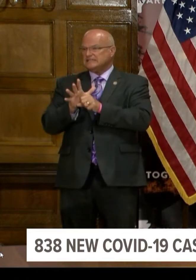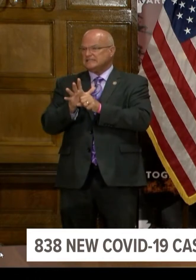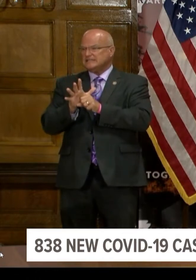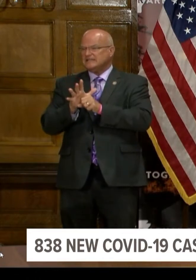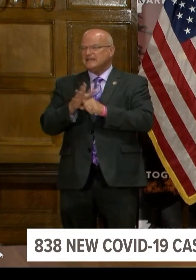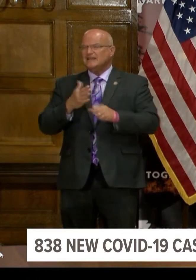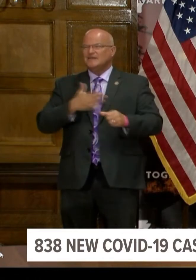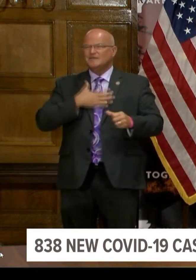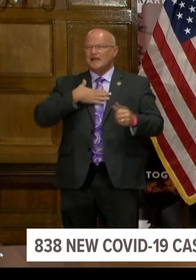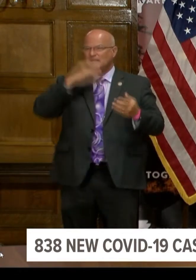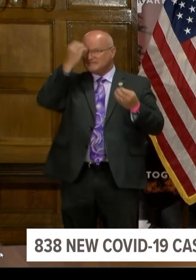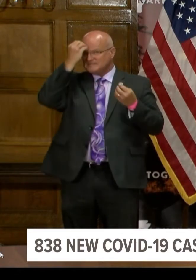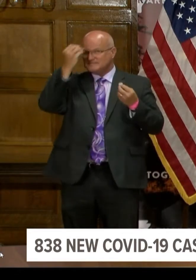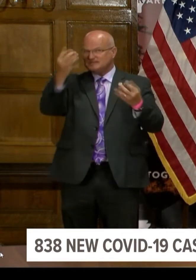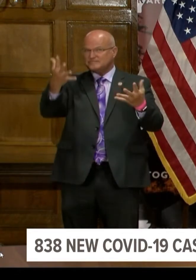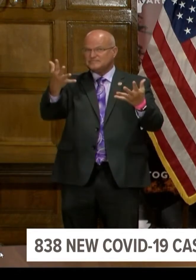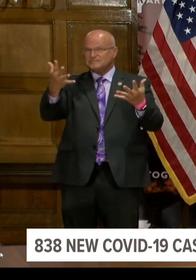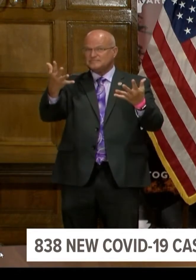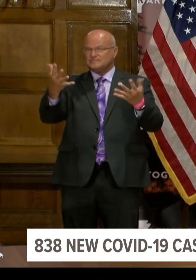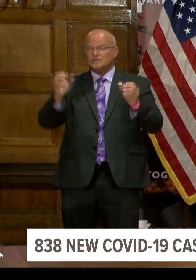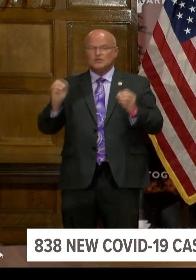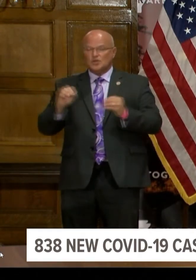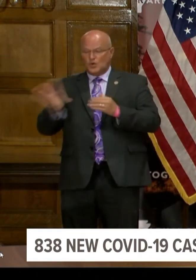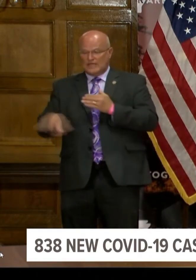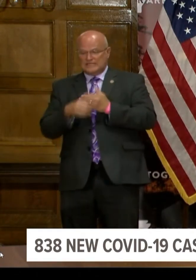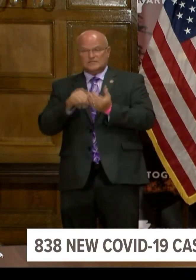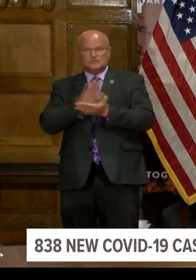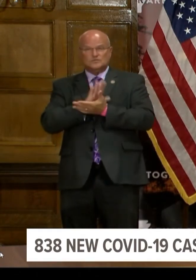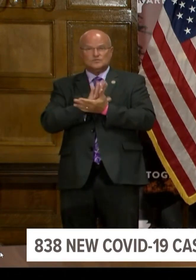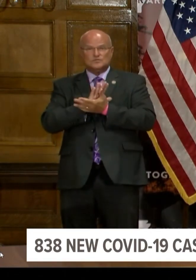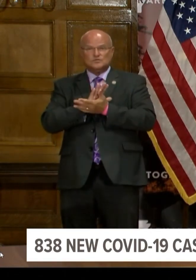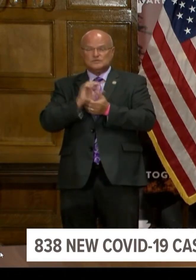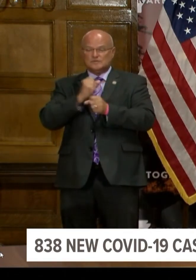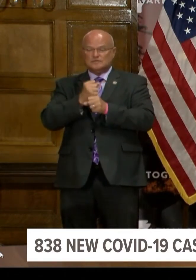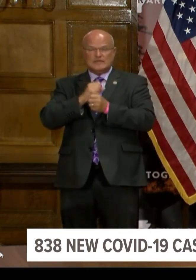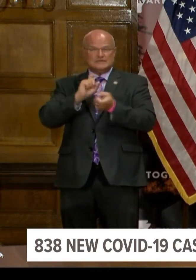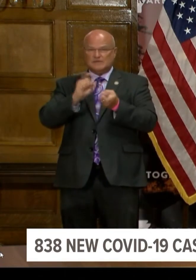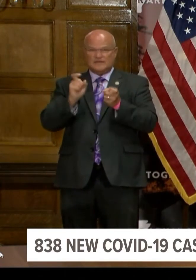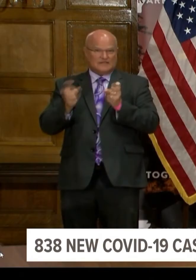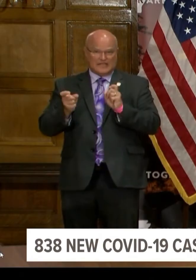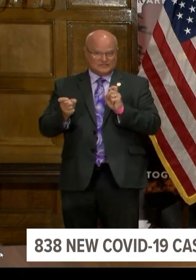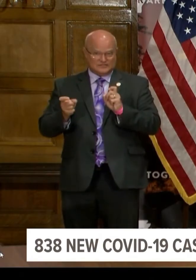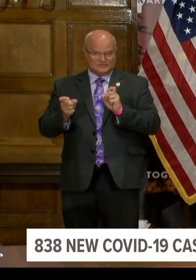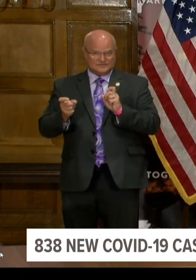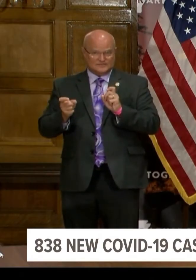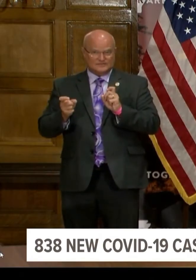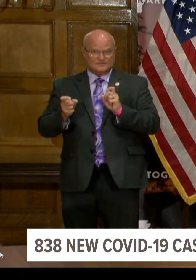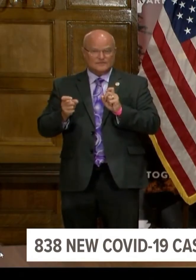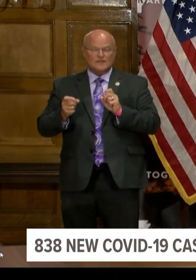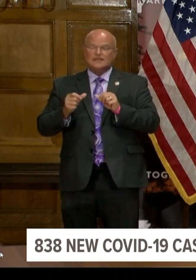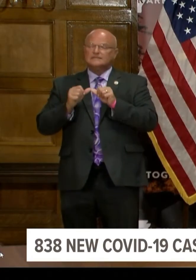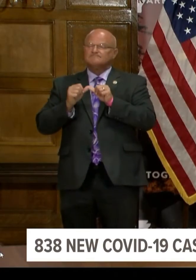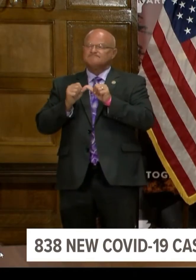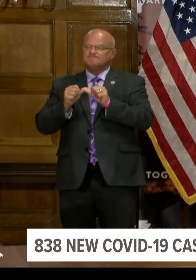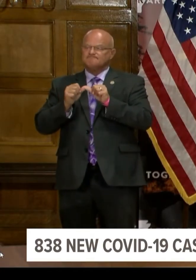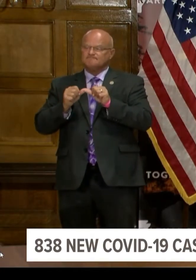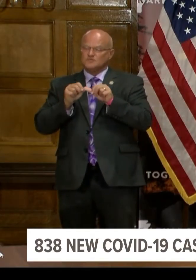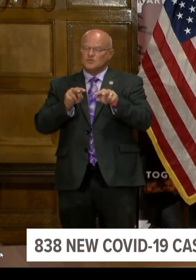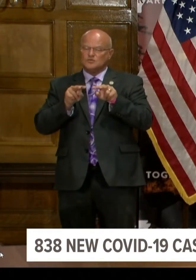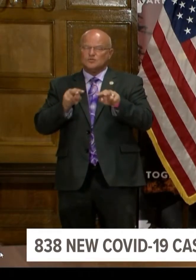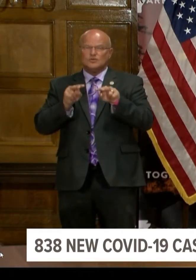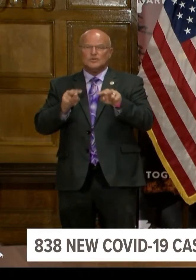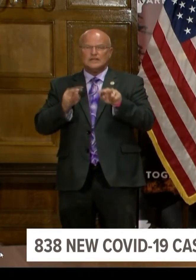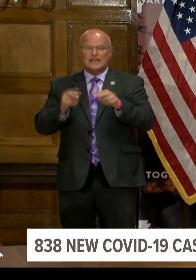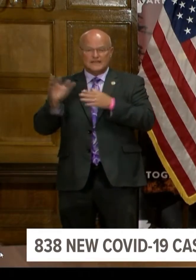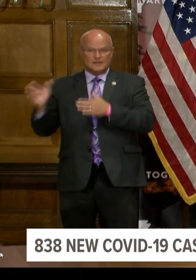to say that as of today, there have been no additional schools that have had to make modifications. They are continuing to look at